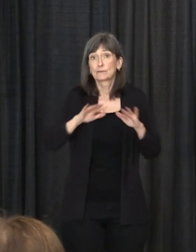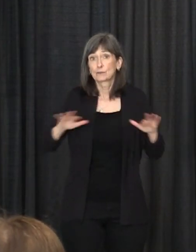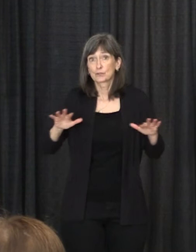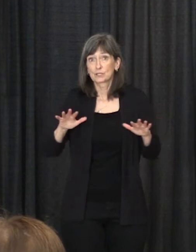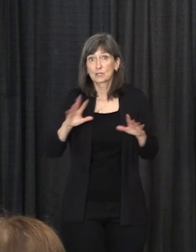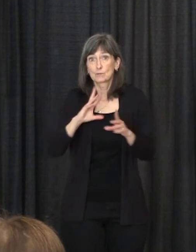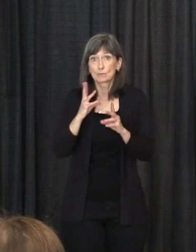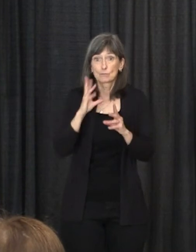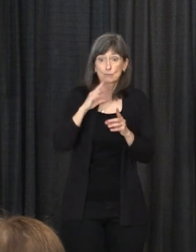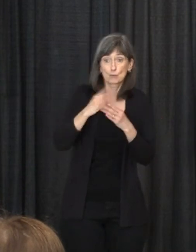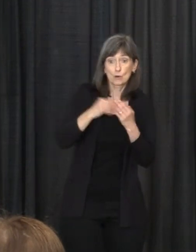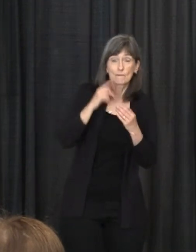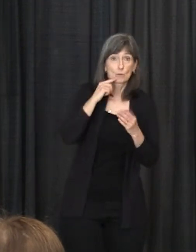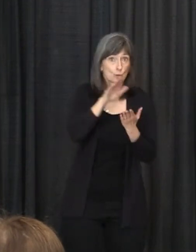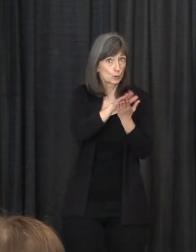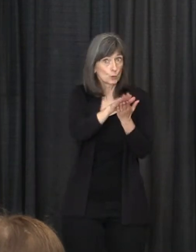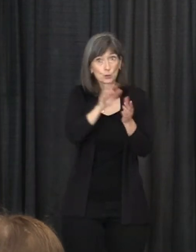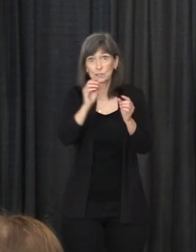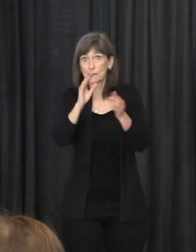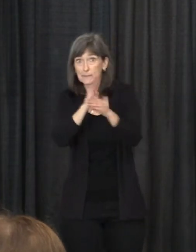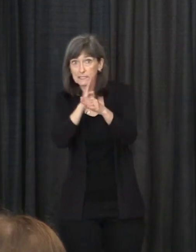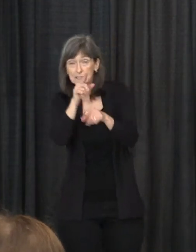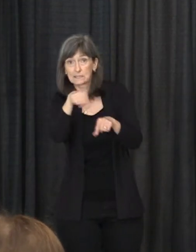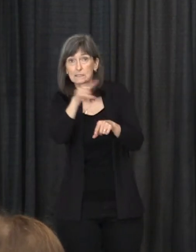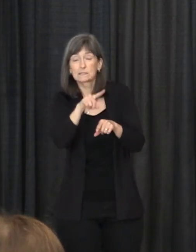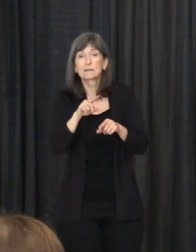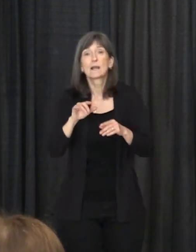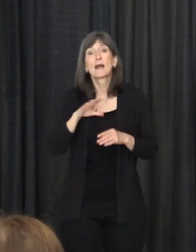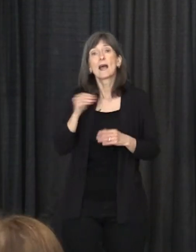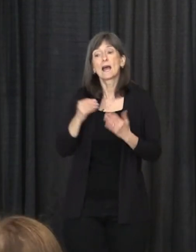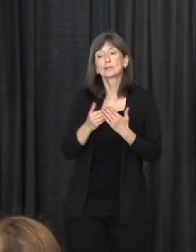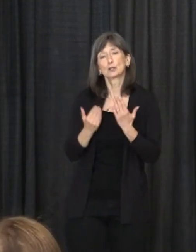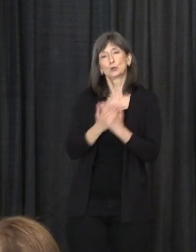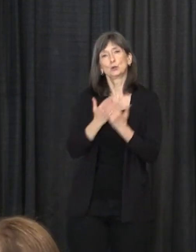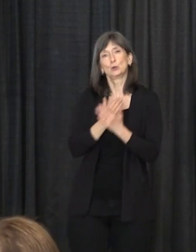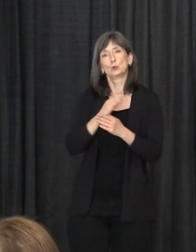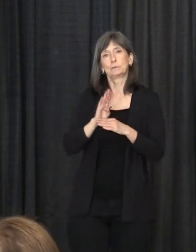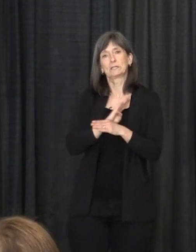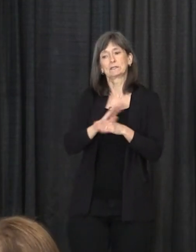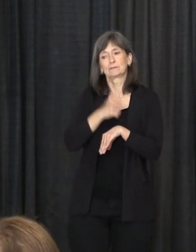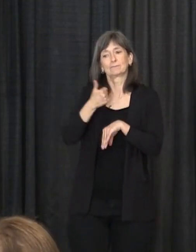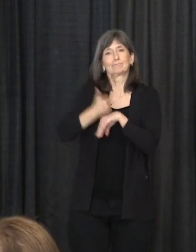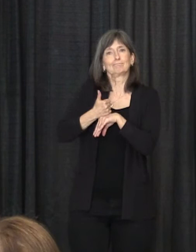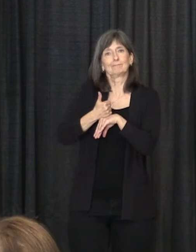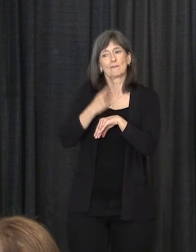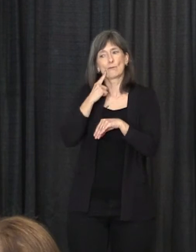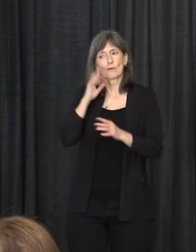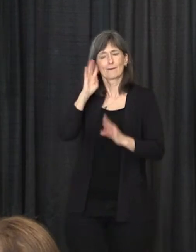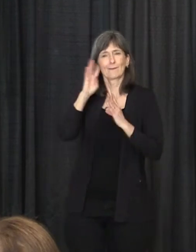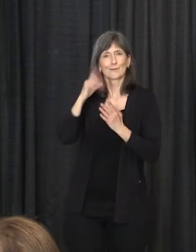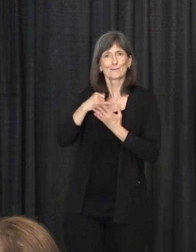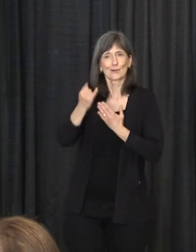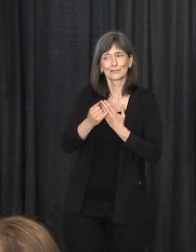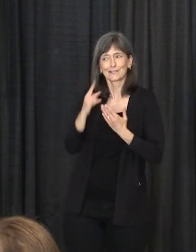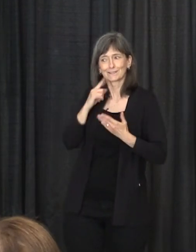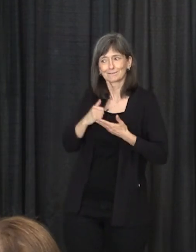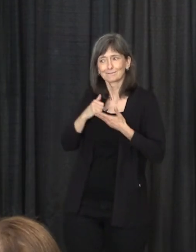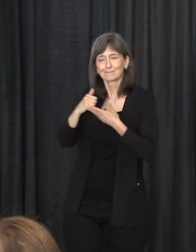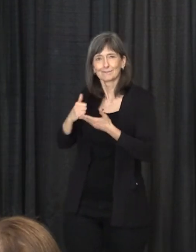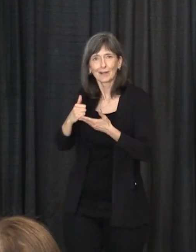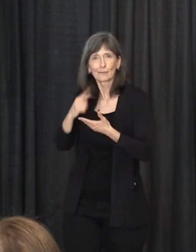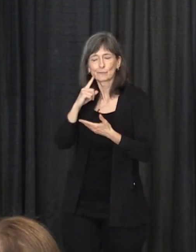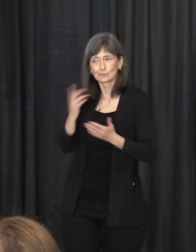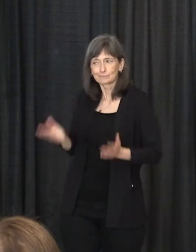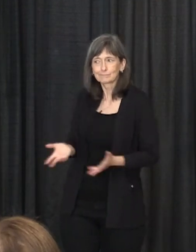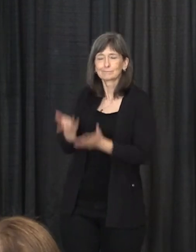for employers and schools, and a social enterprise that hosts innovative projects to develop and